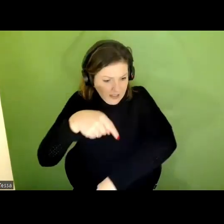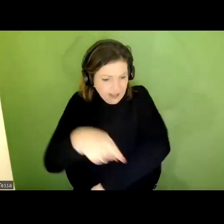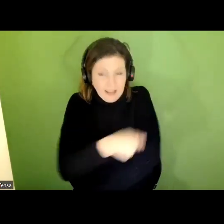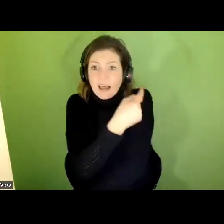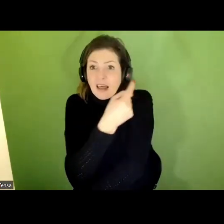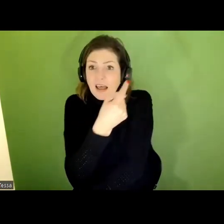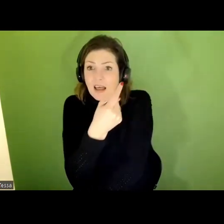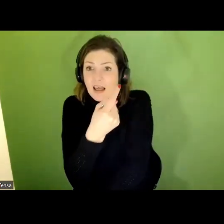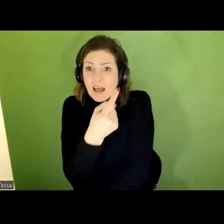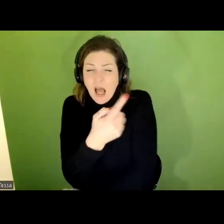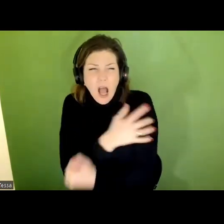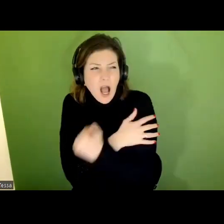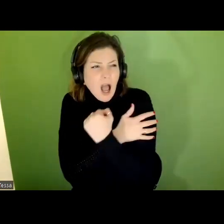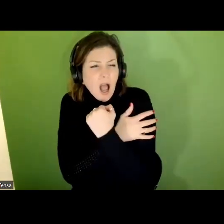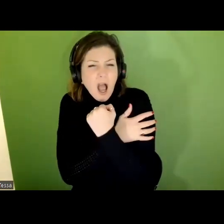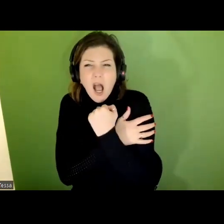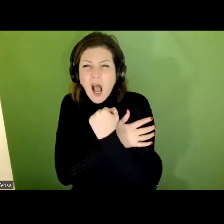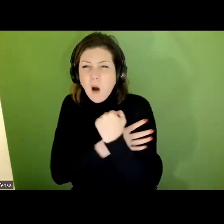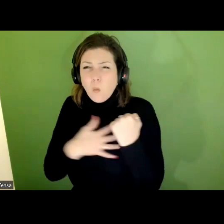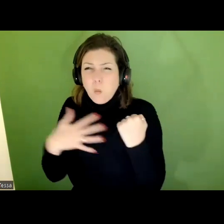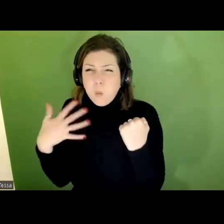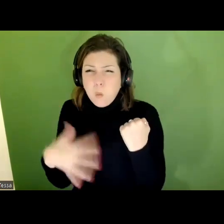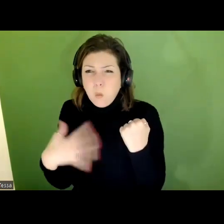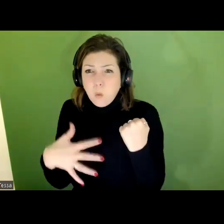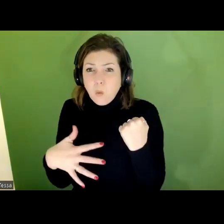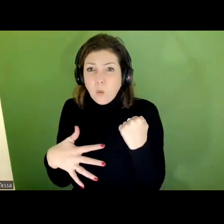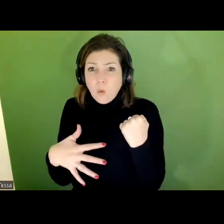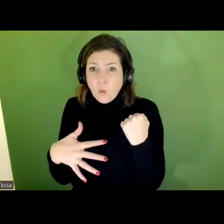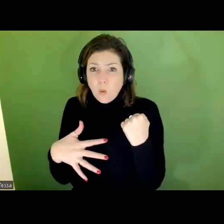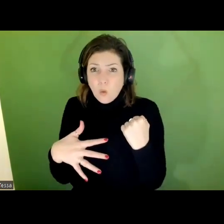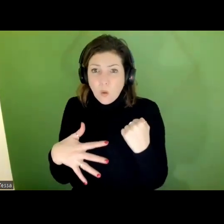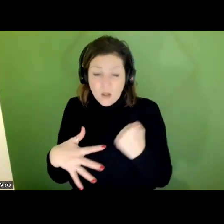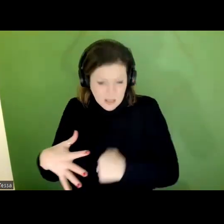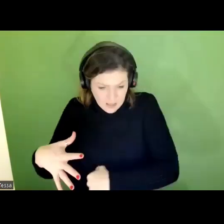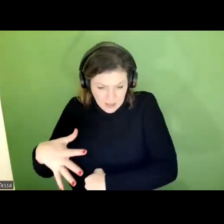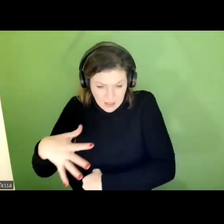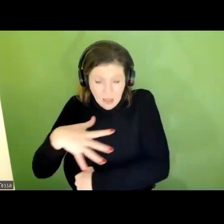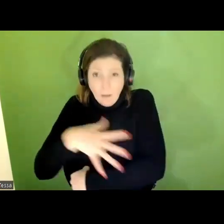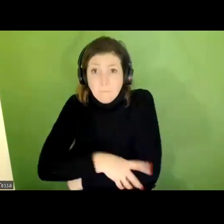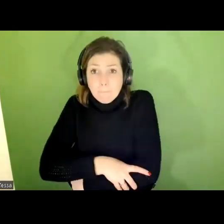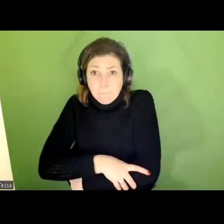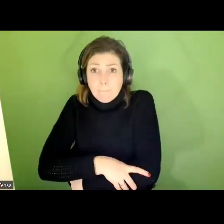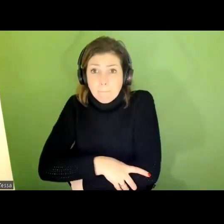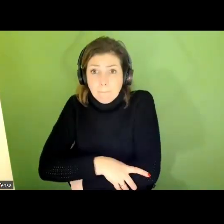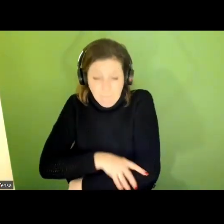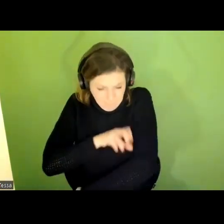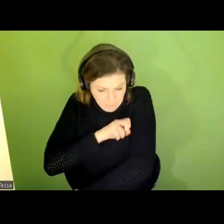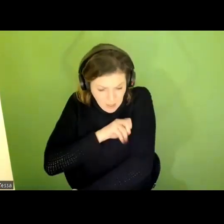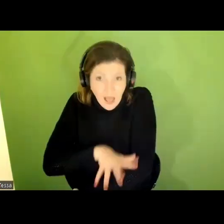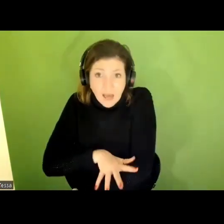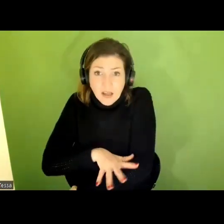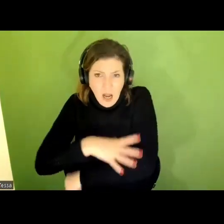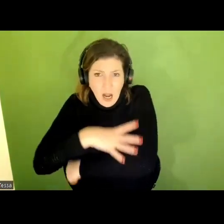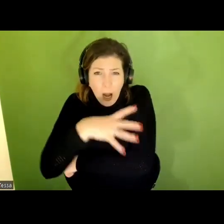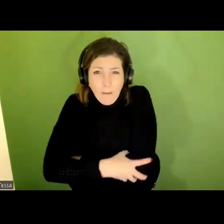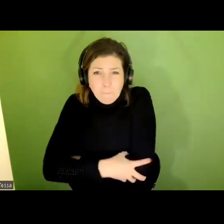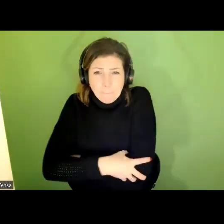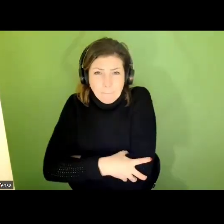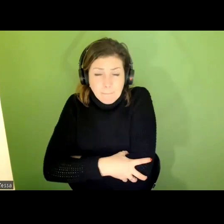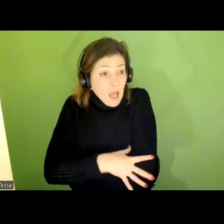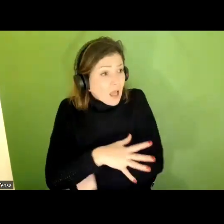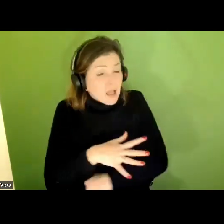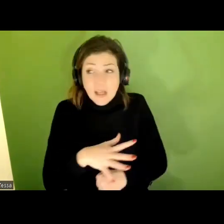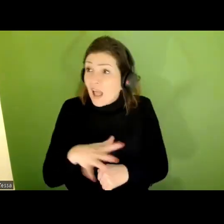felt the sharp, scissor-cold pain and, fumbling, clamped his hand over the cut that seeped blood. Ajay! Yasmin